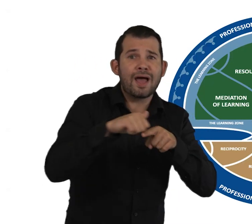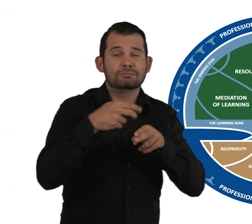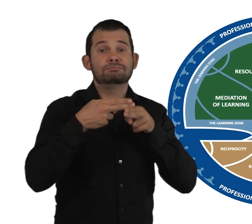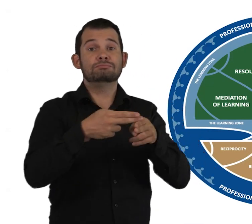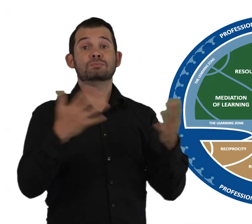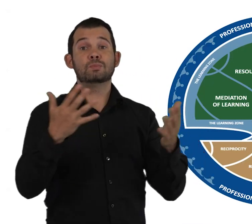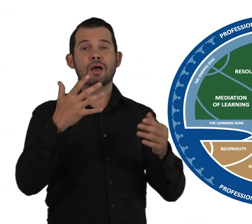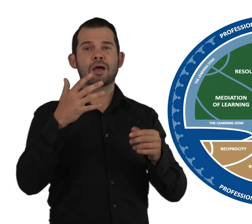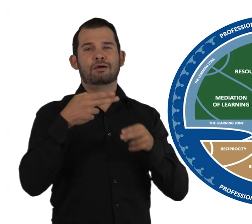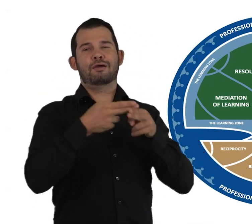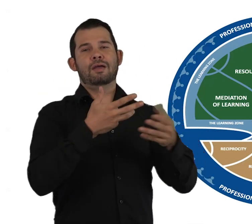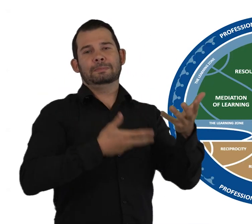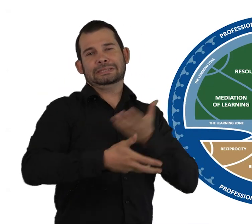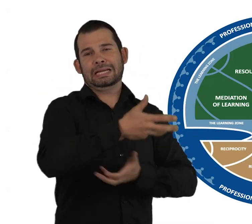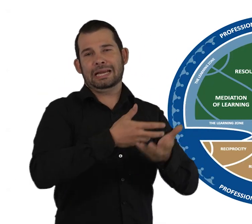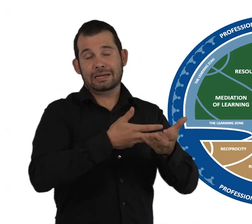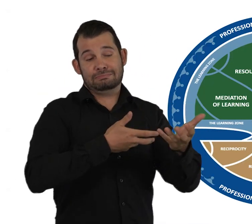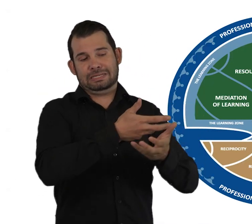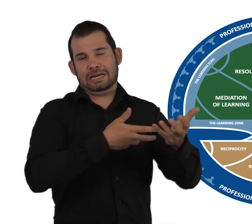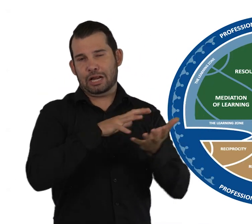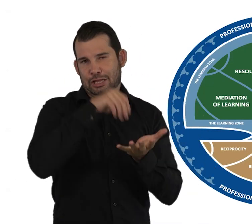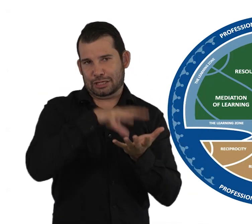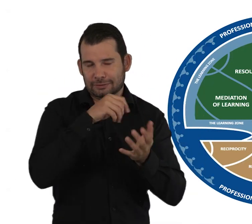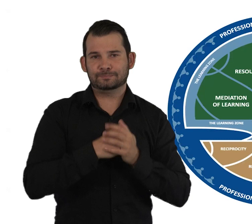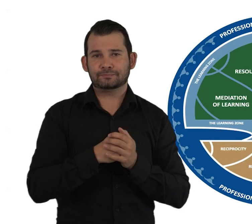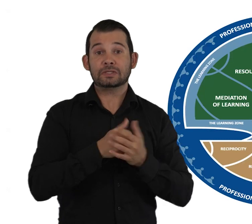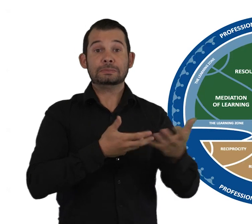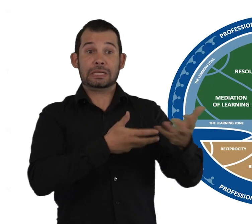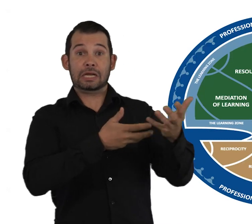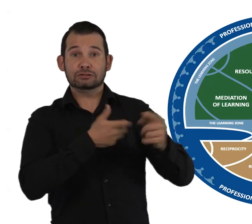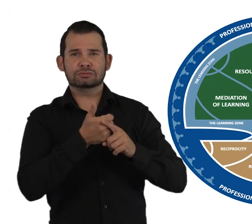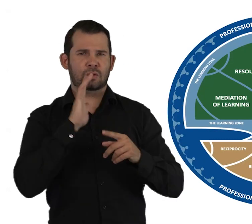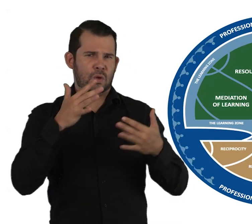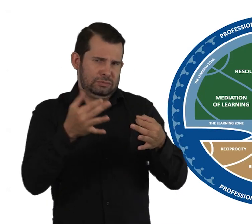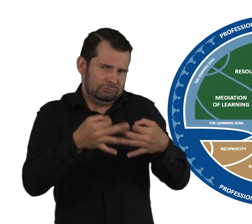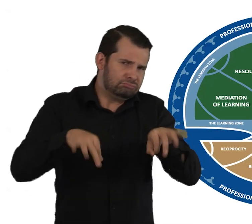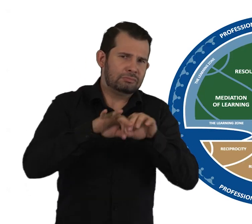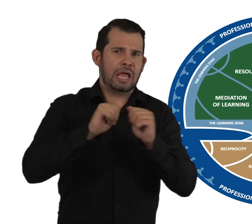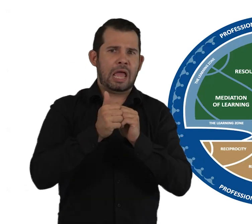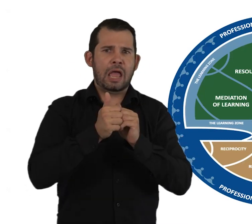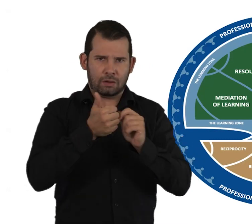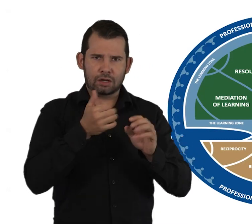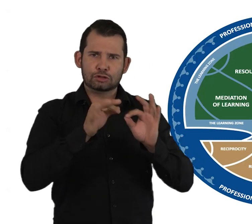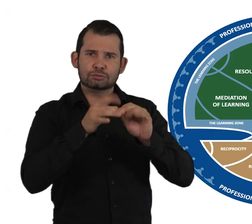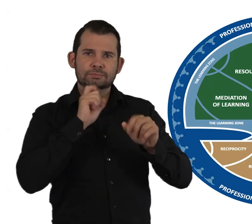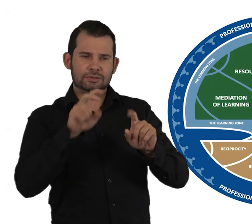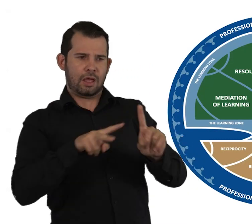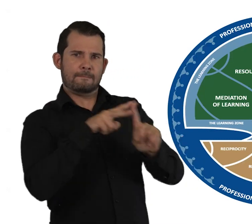as a form of mediated learning. Mediation is critical in how interpreters apply resources,